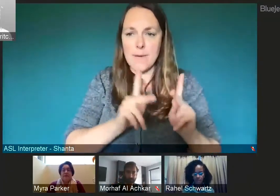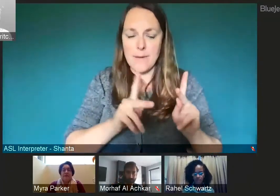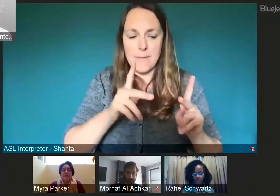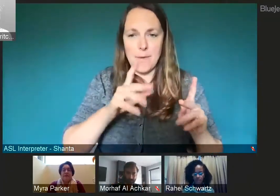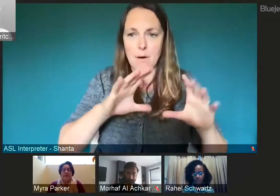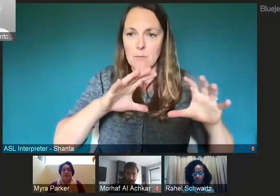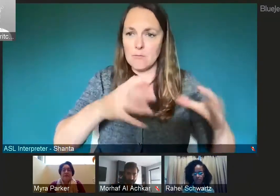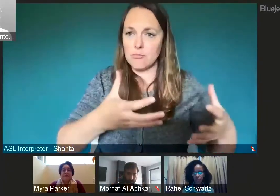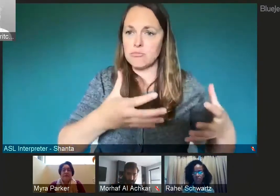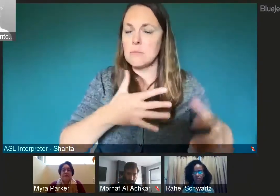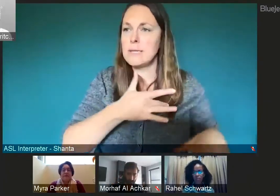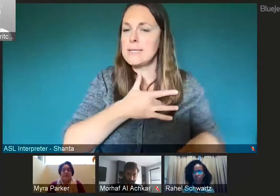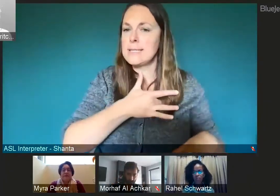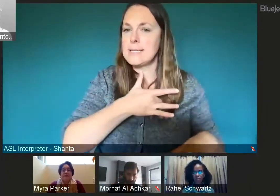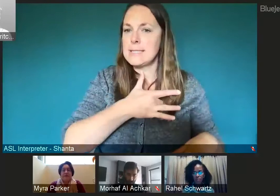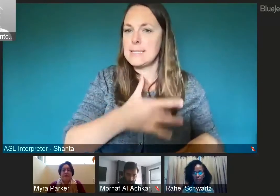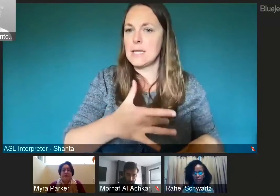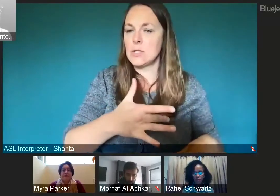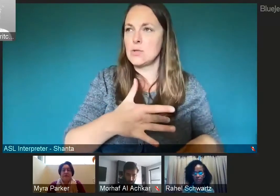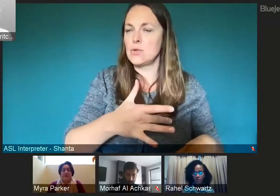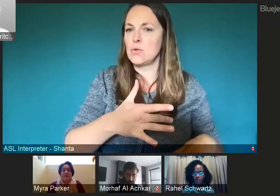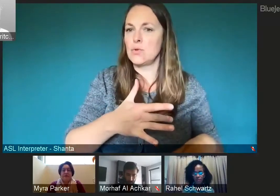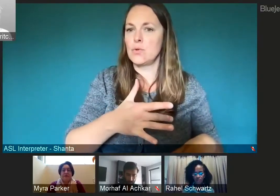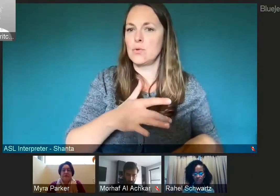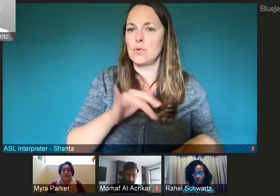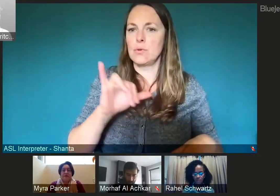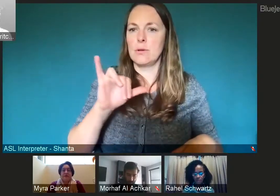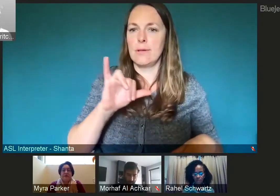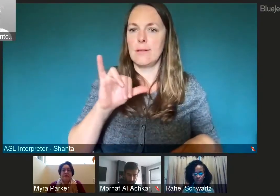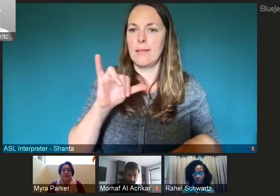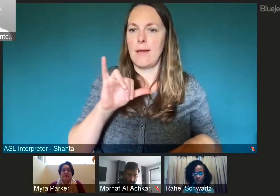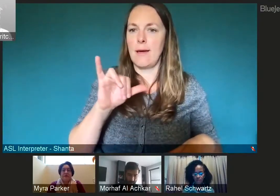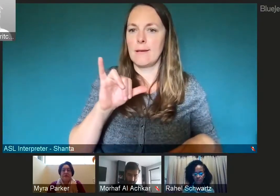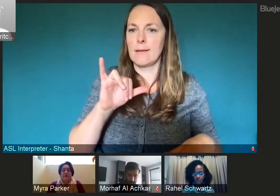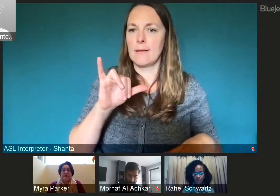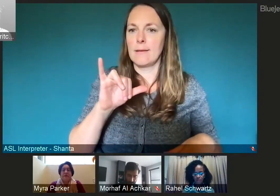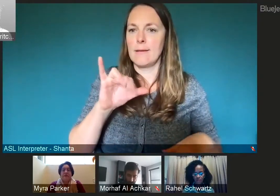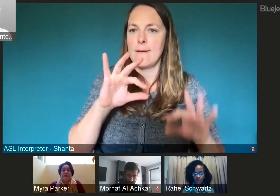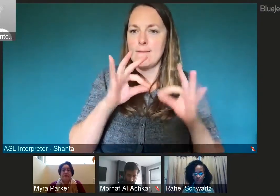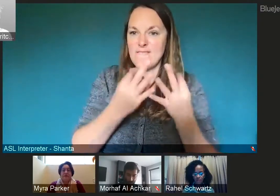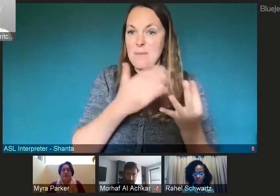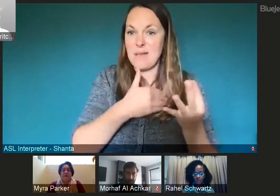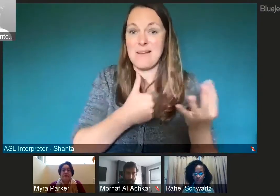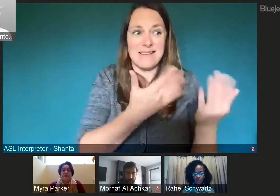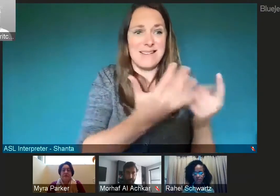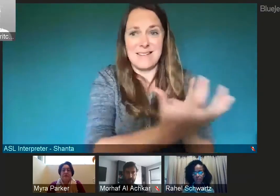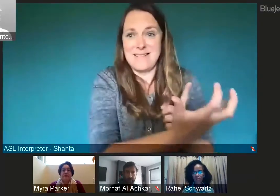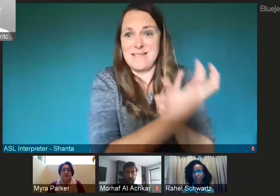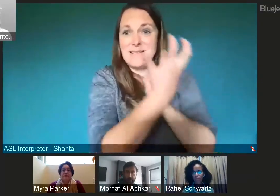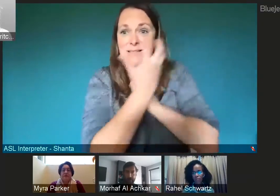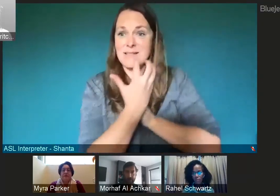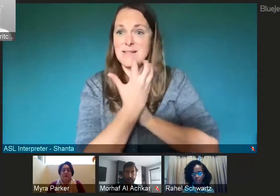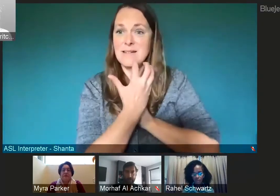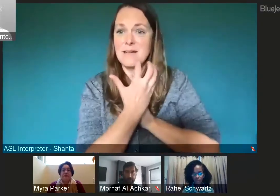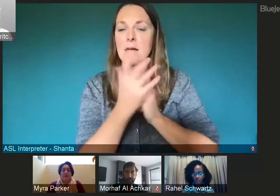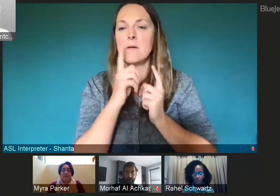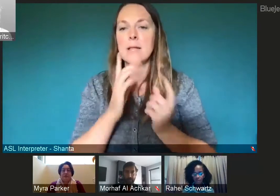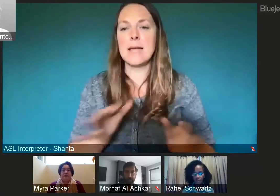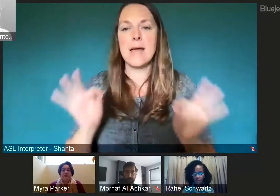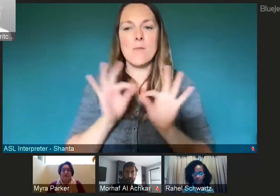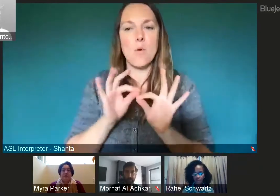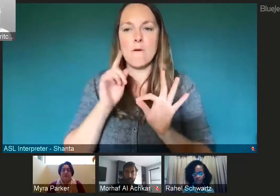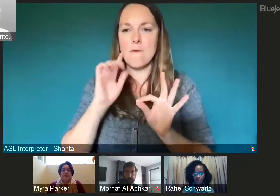reach out directly, like grabbing our family members to be there. So it's so important for our people to be